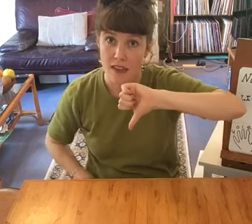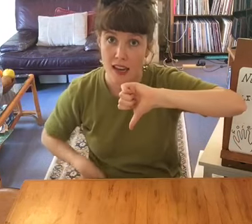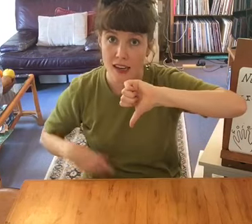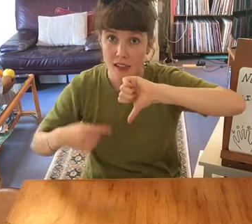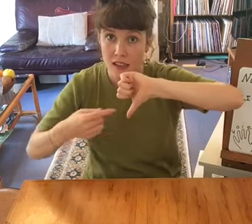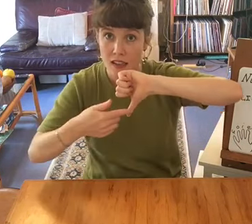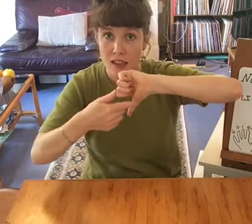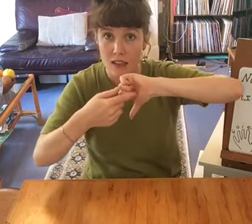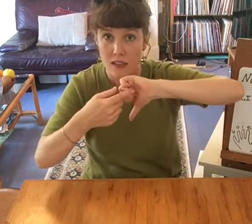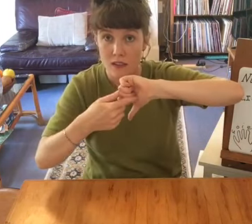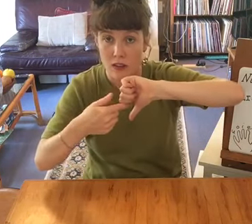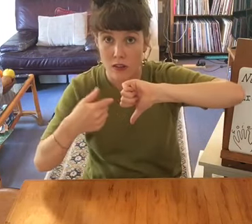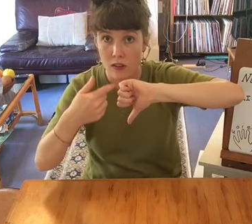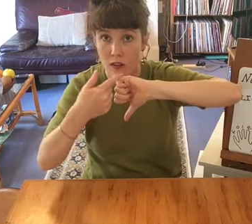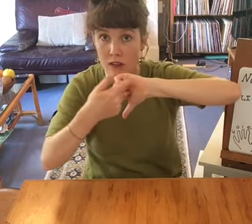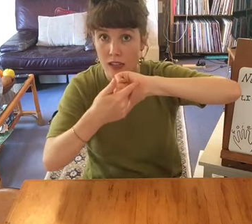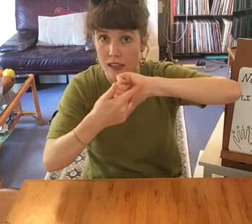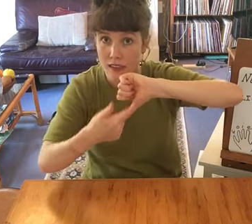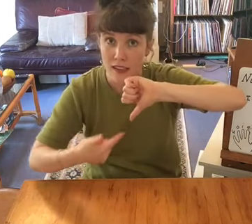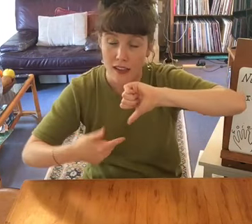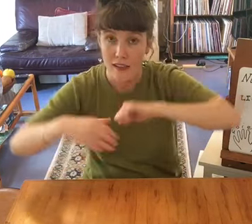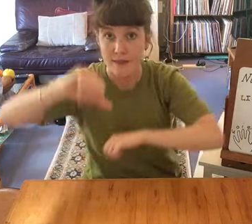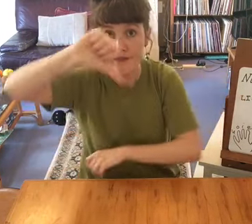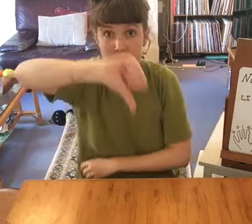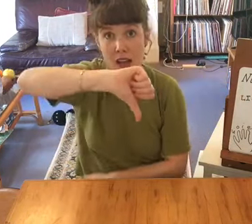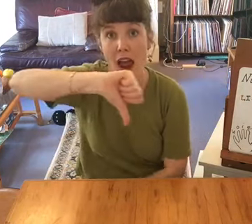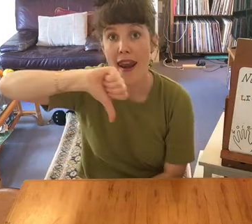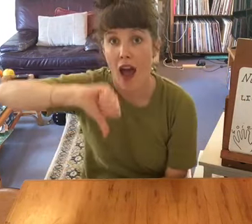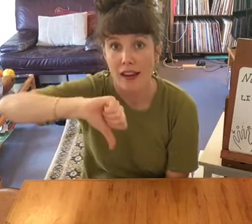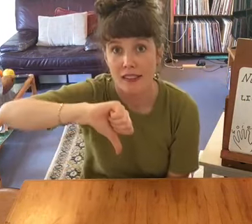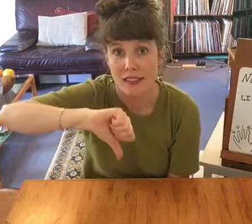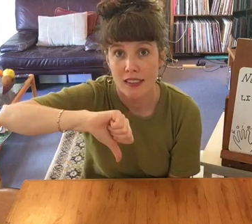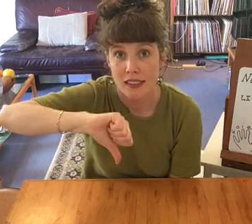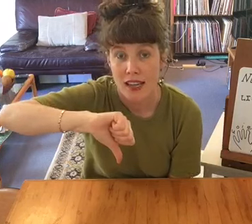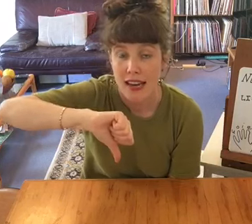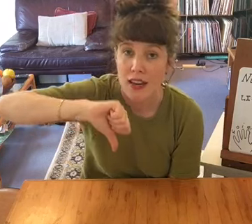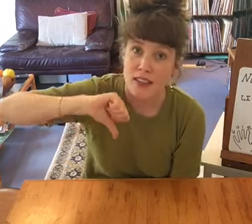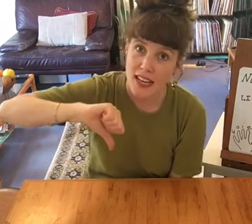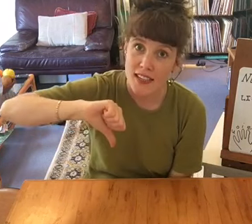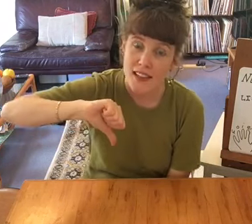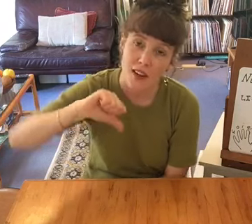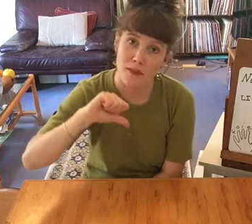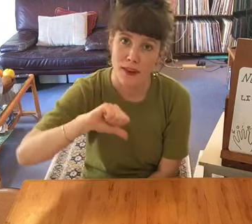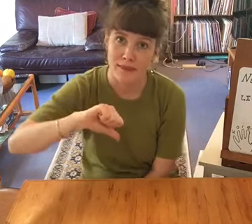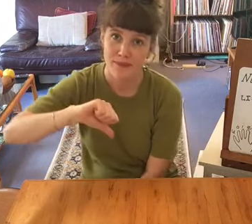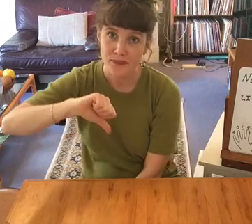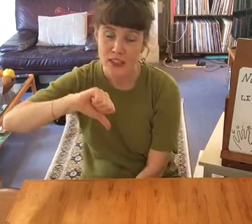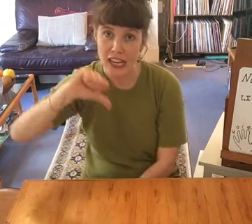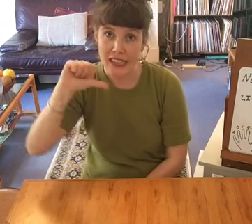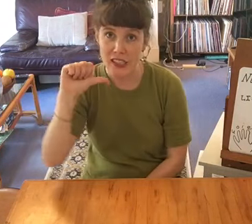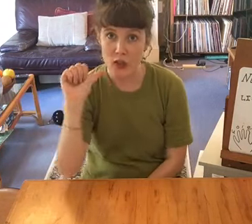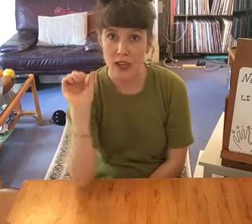hand, circle and the stick. Now 10's a lot of fun. 10 you get